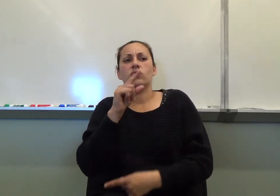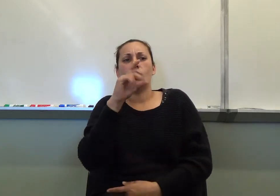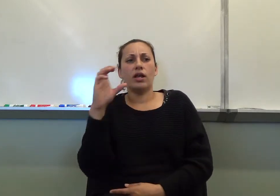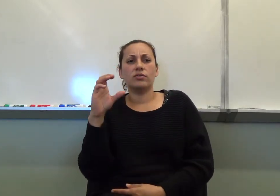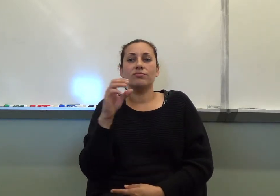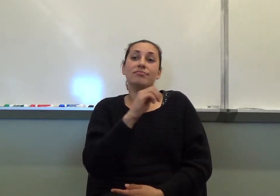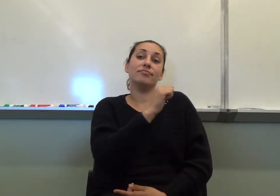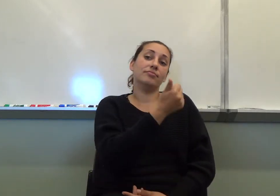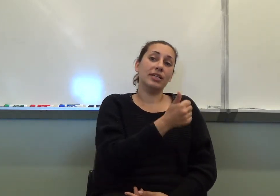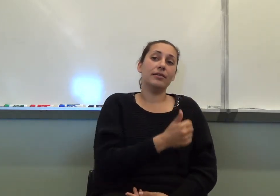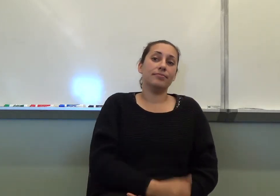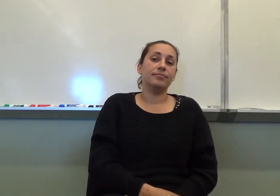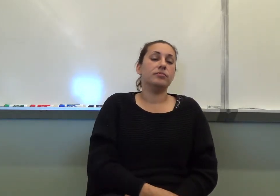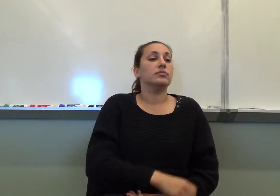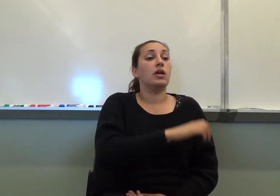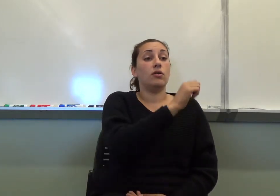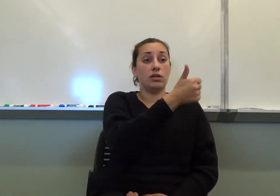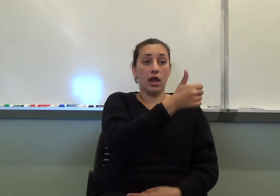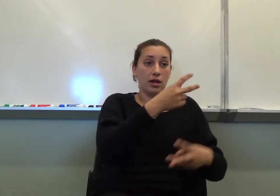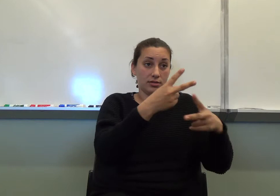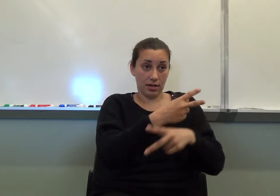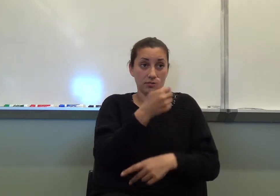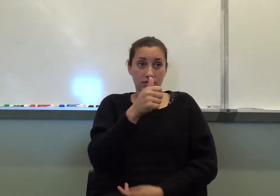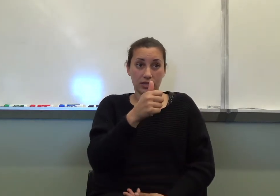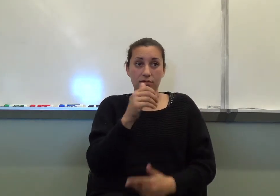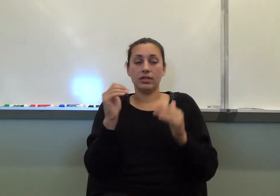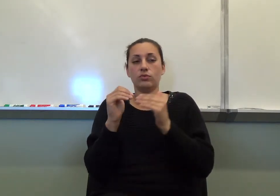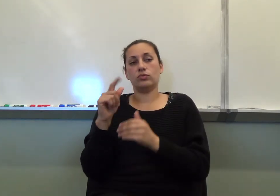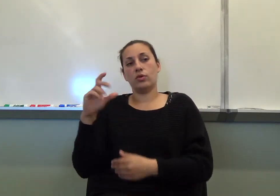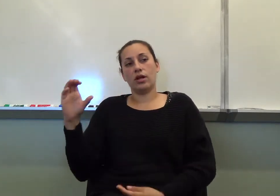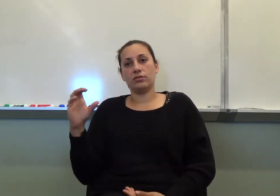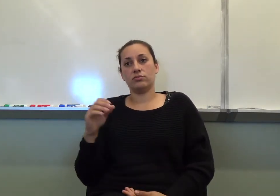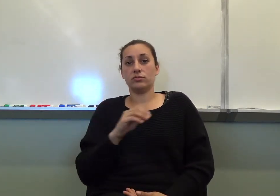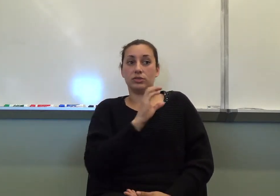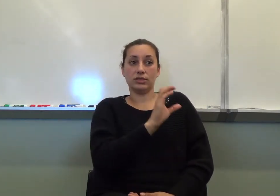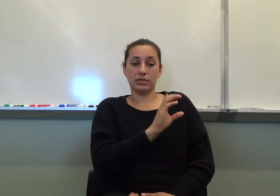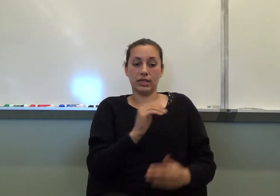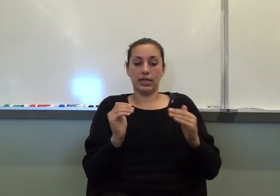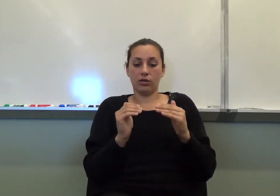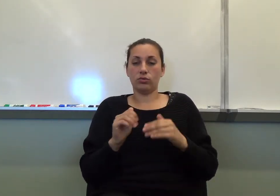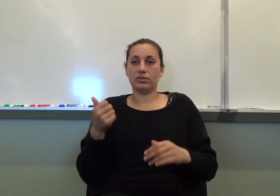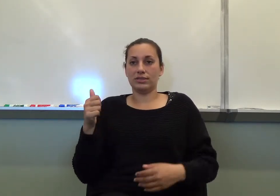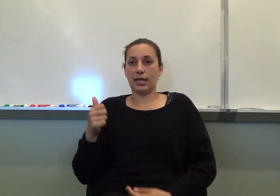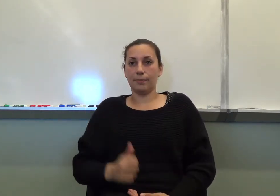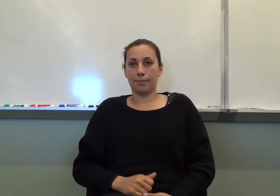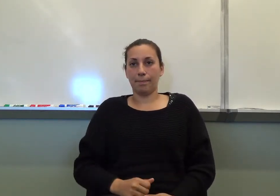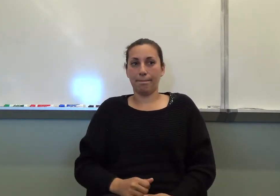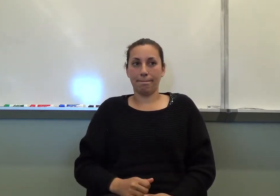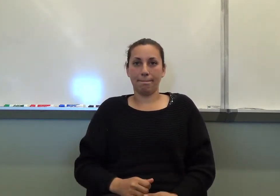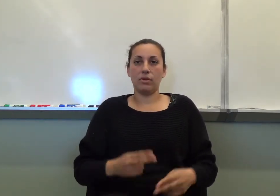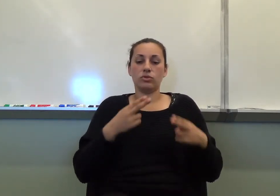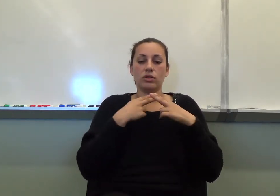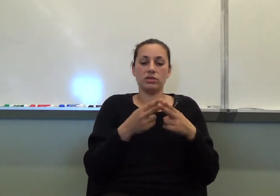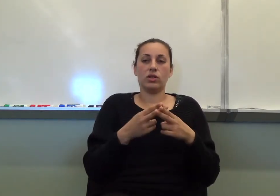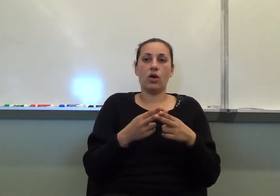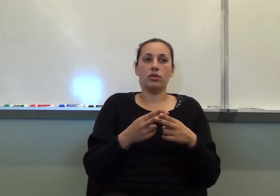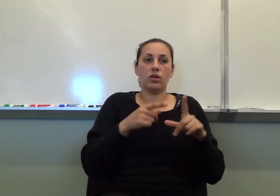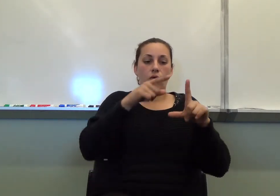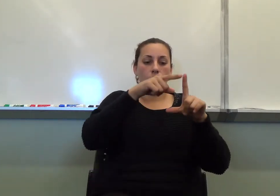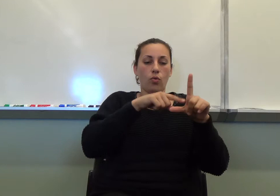10. So C is equal to 10. So this is called a 6, 8, 10 right triangle. It's one of the classic ones